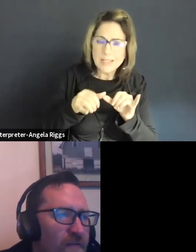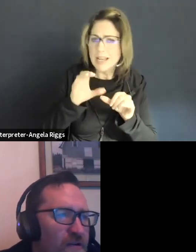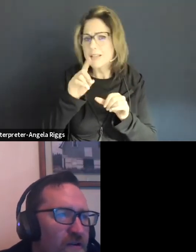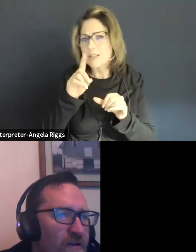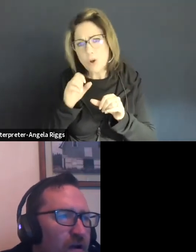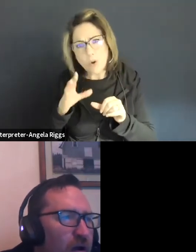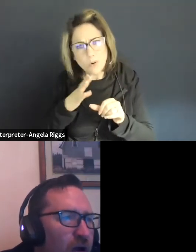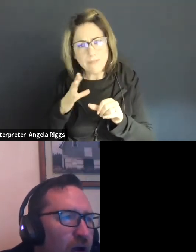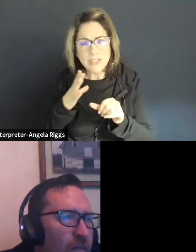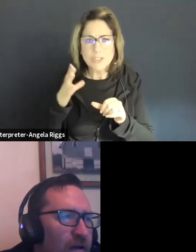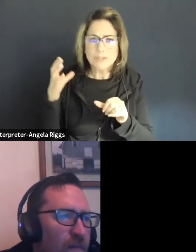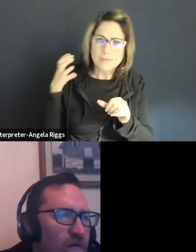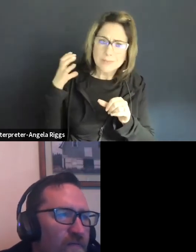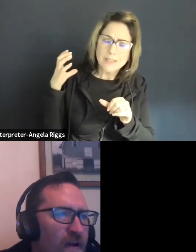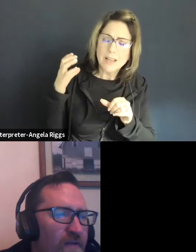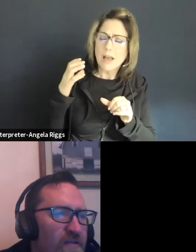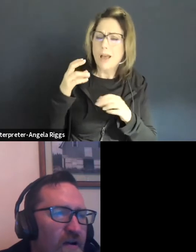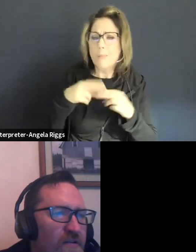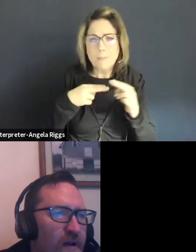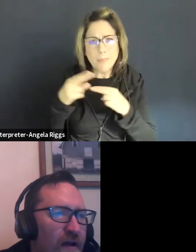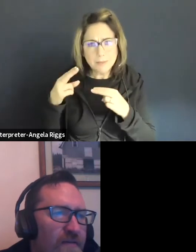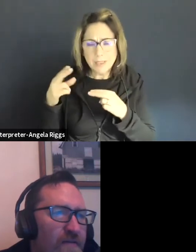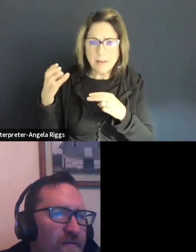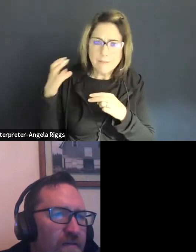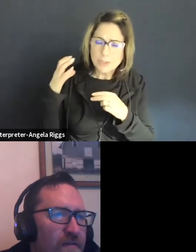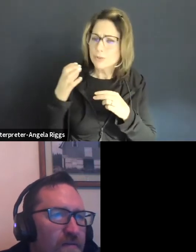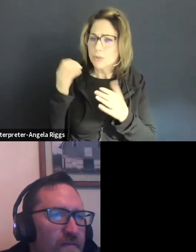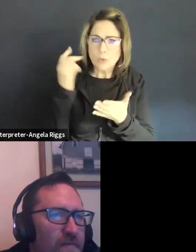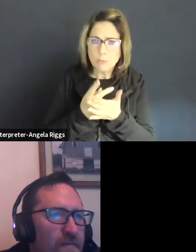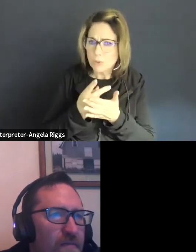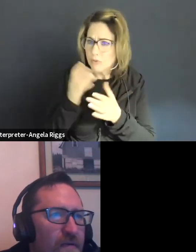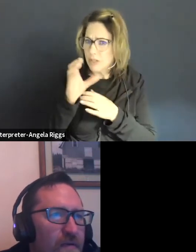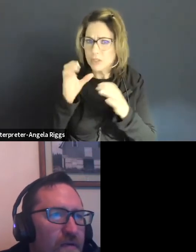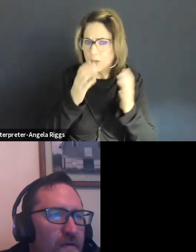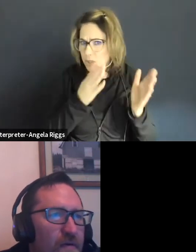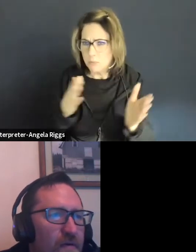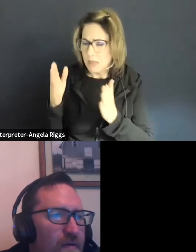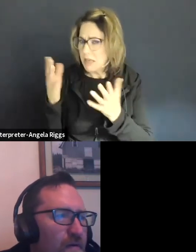building officials in the approval of construction plans.